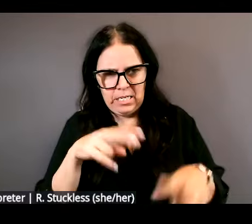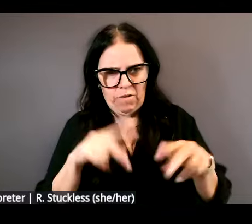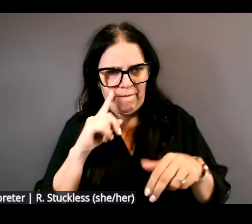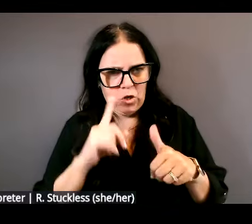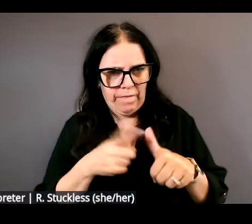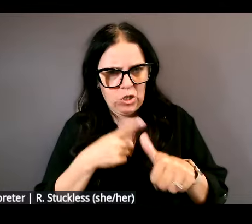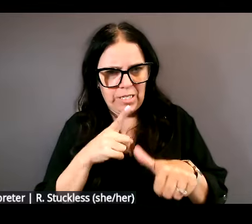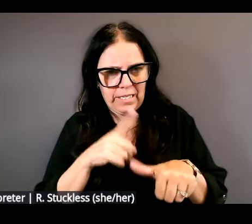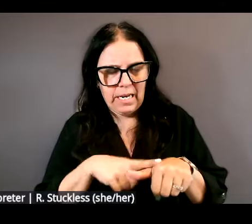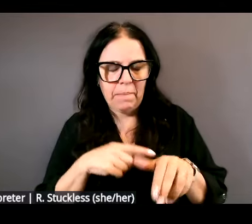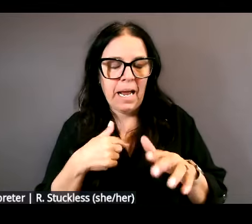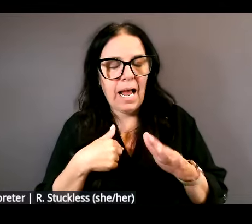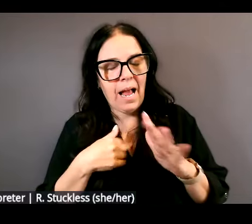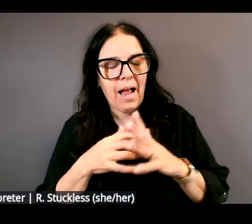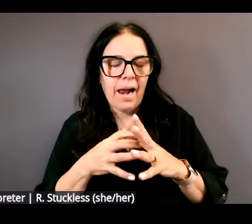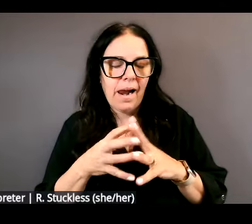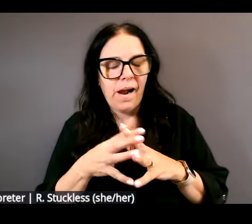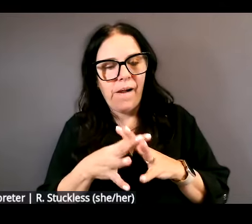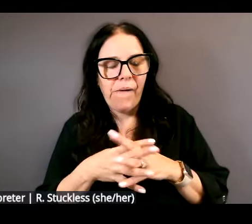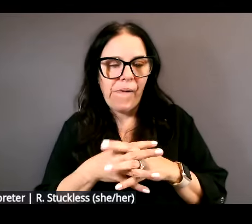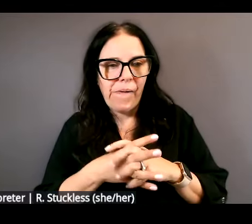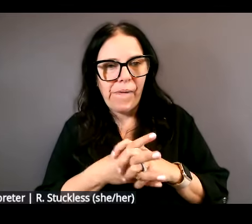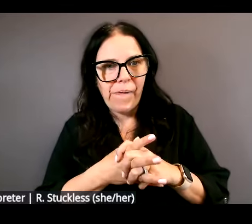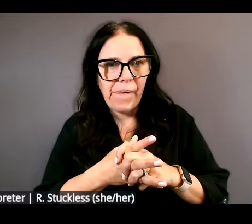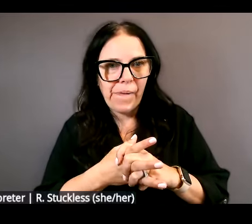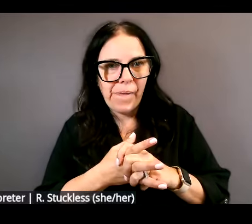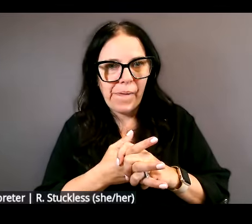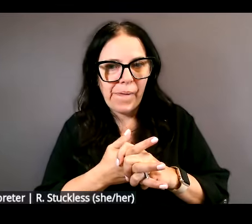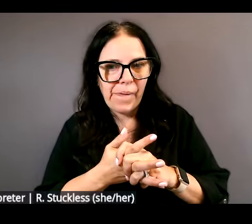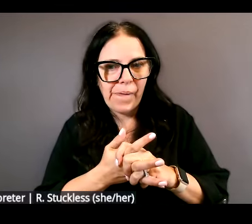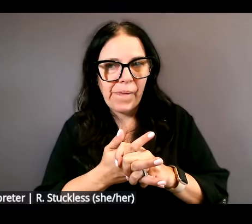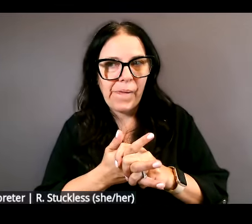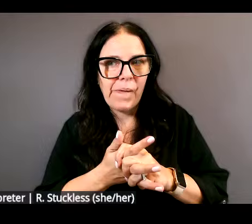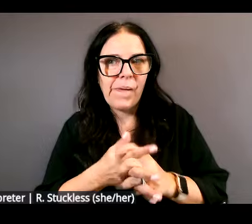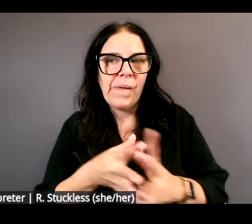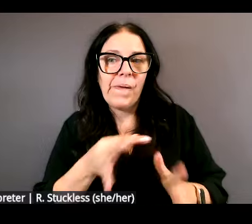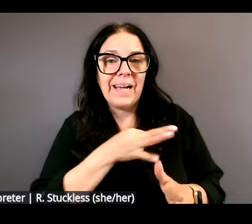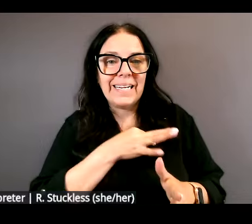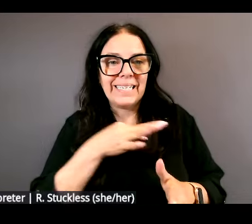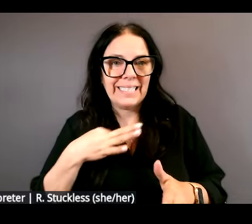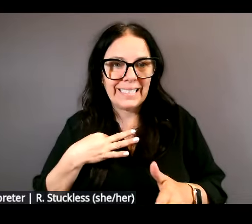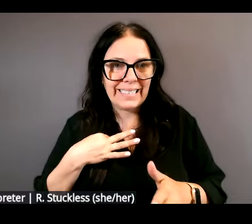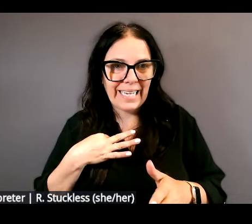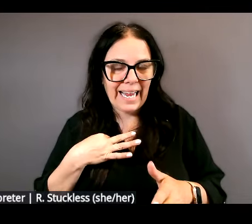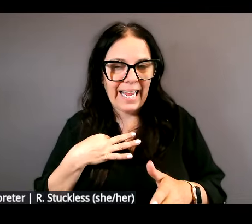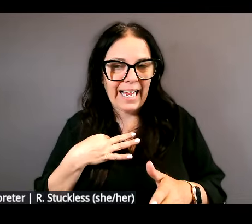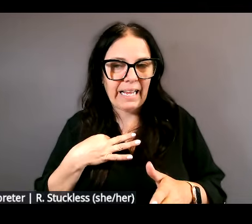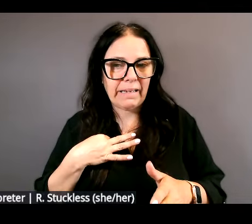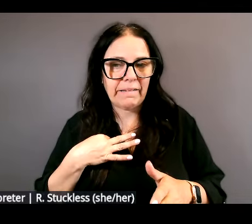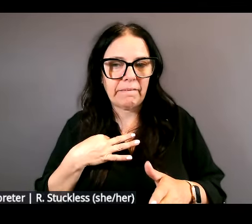necessarily agree with the staff's conclusion that some of these other